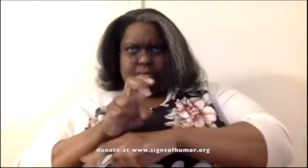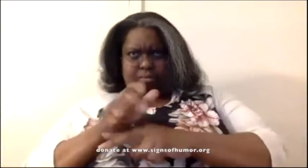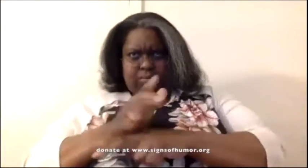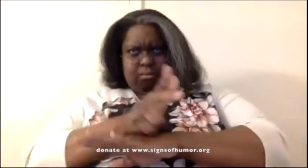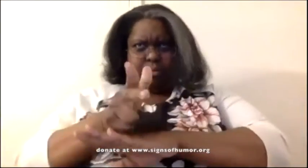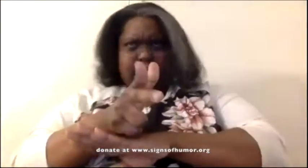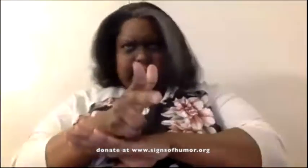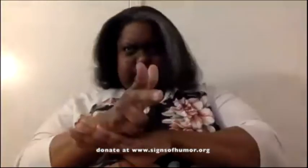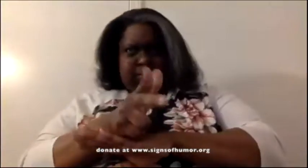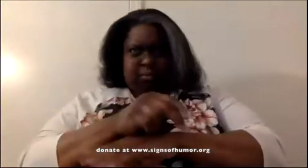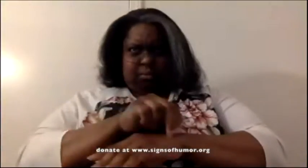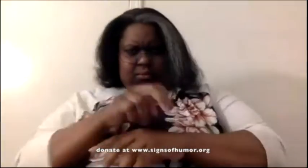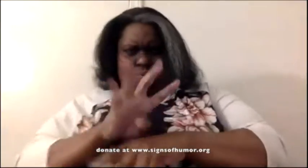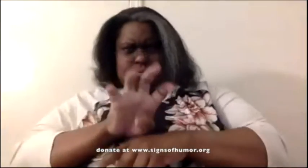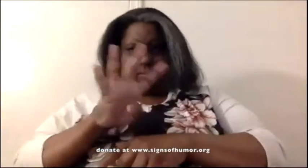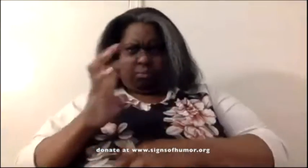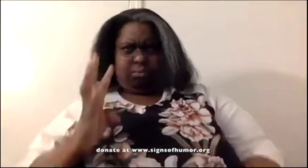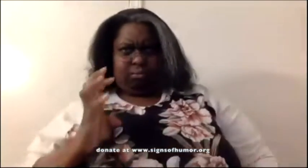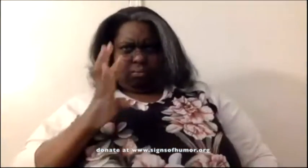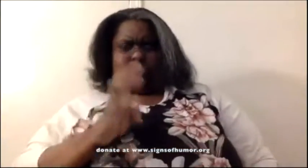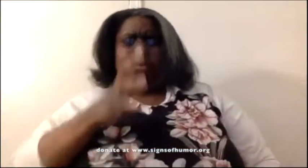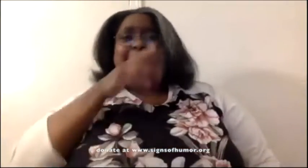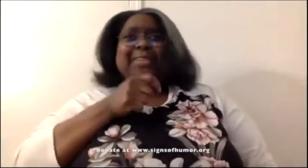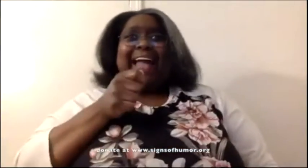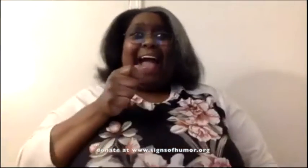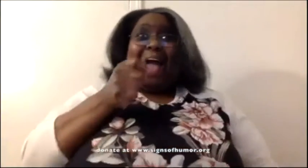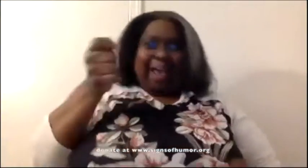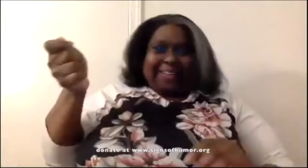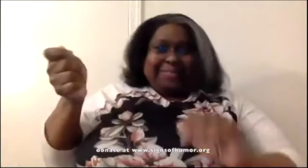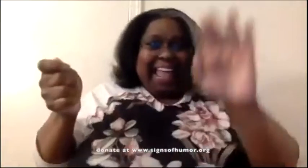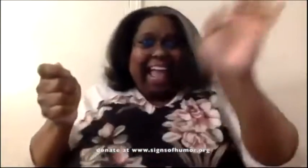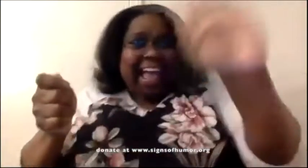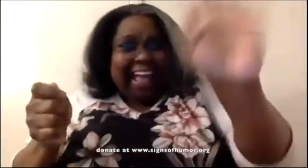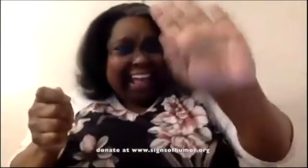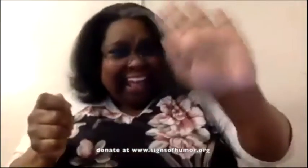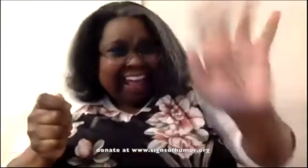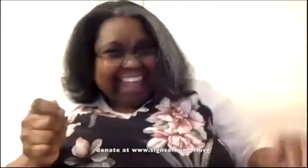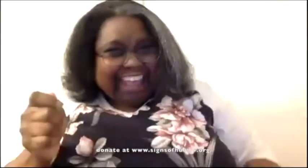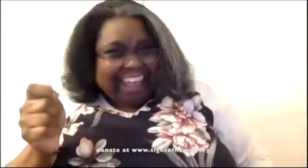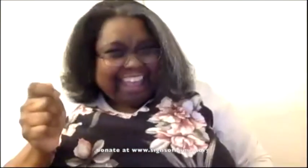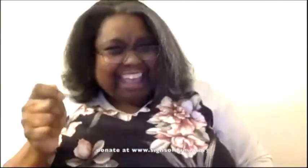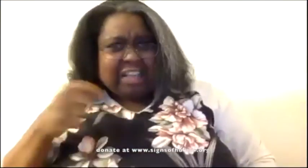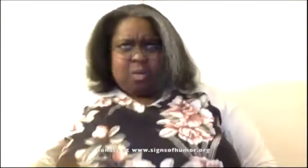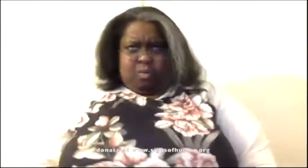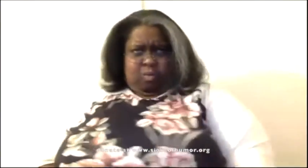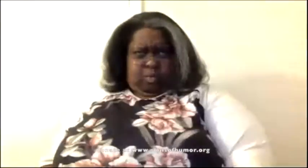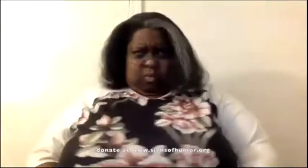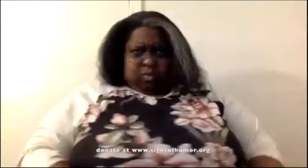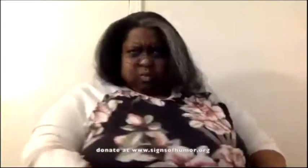happy. But we pull into the house. We all get out of the car. Mommy opens the door and she's like, "Hey, baby."